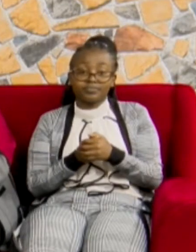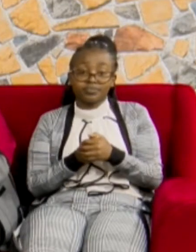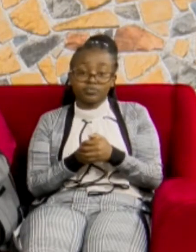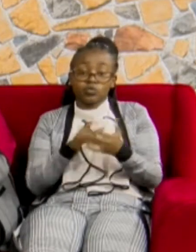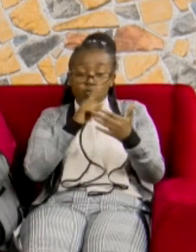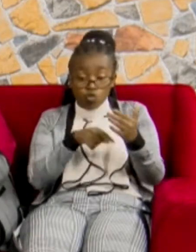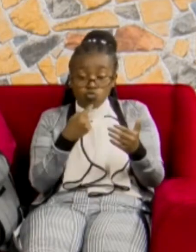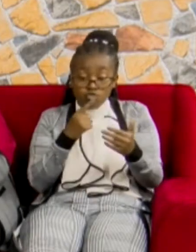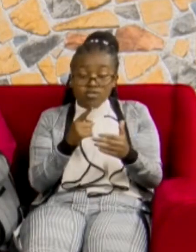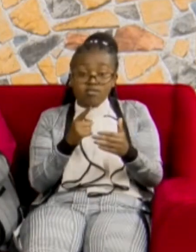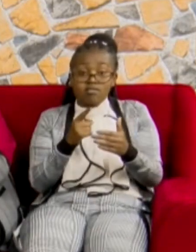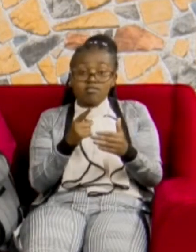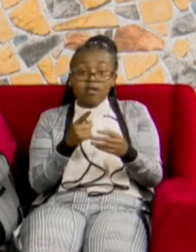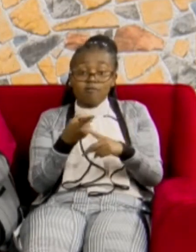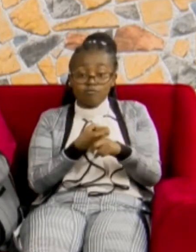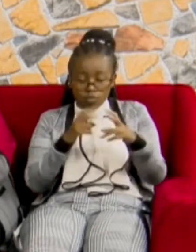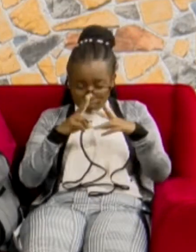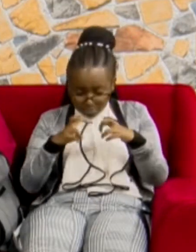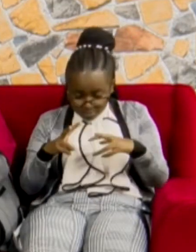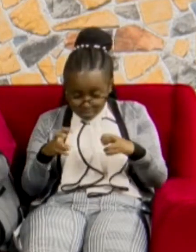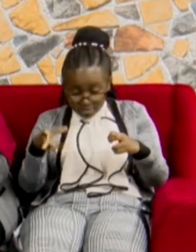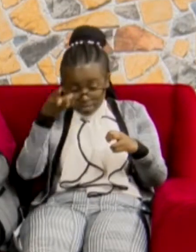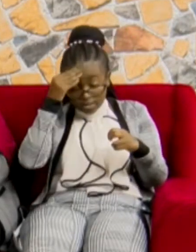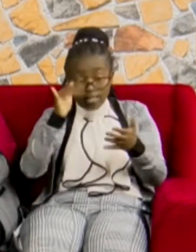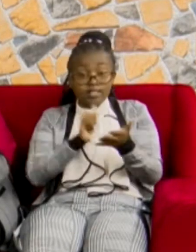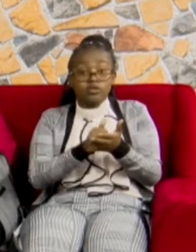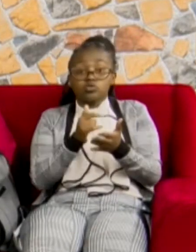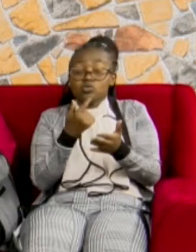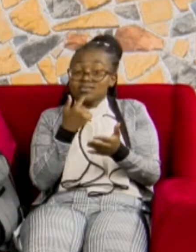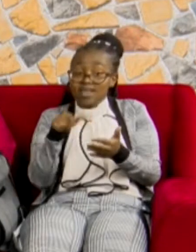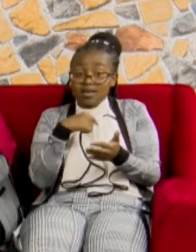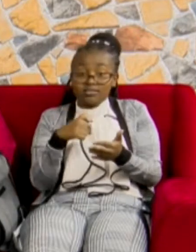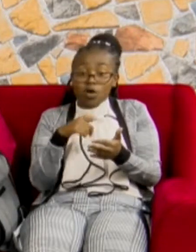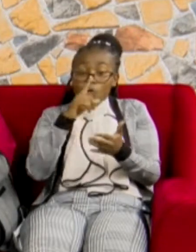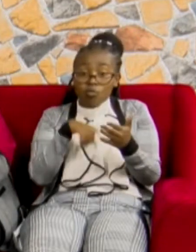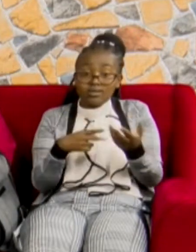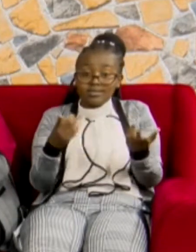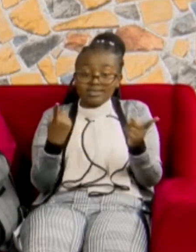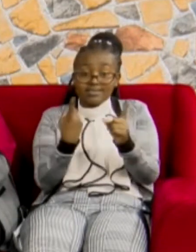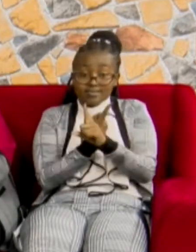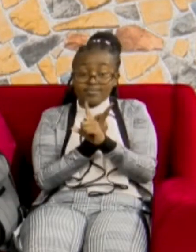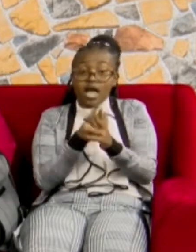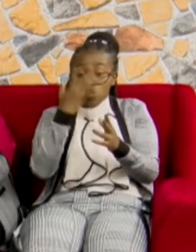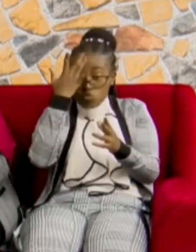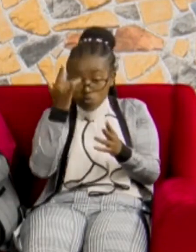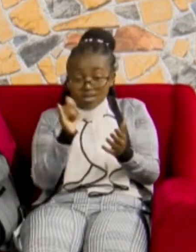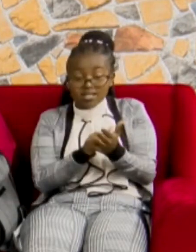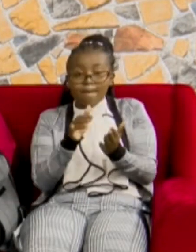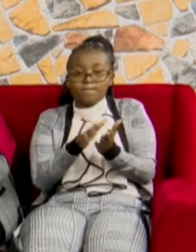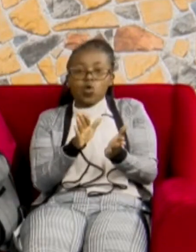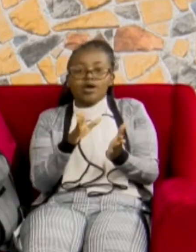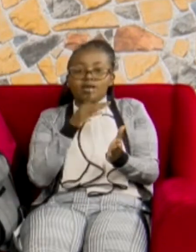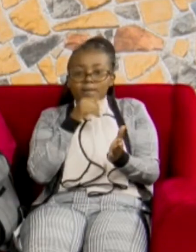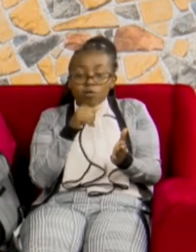So what would you say and from the research and the studies, like, okay, could you just tell us what is the difference and why is it more in boys